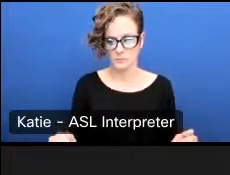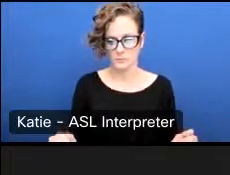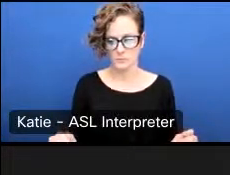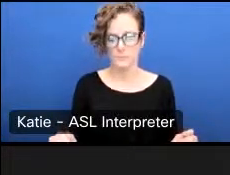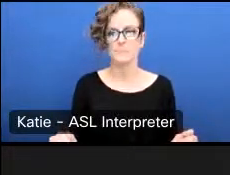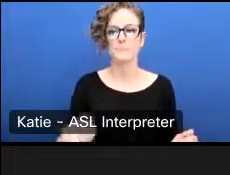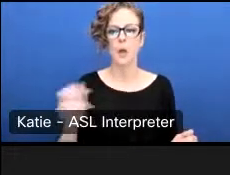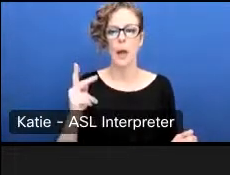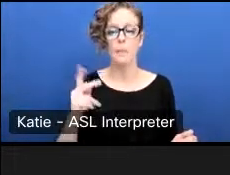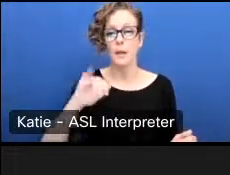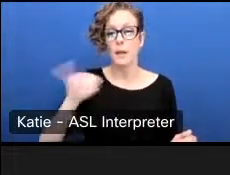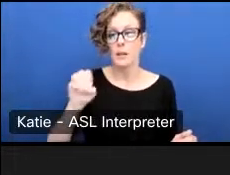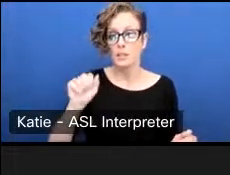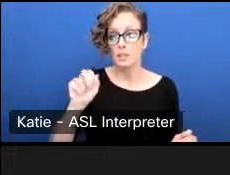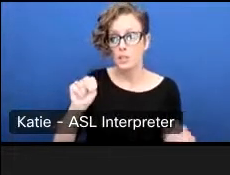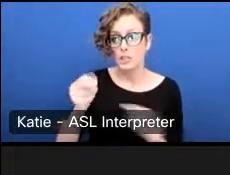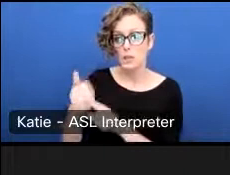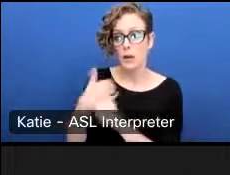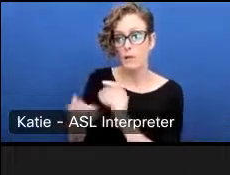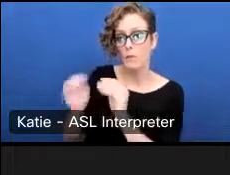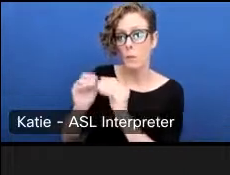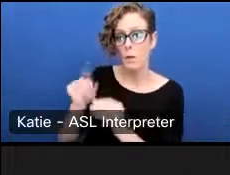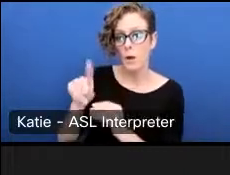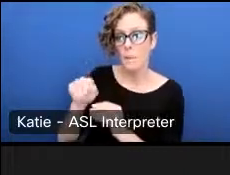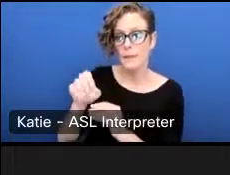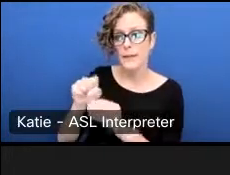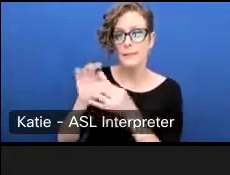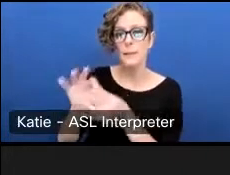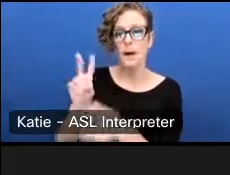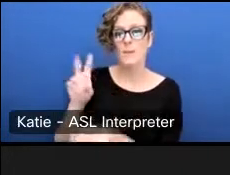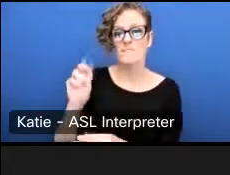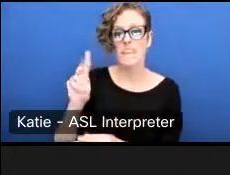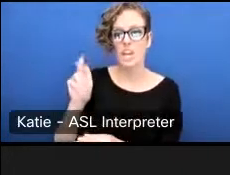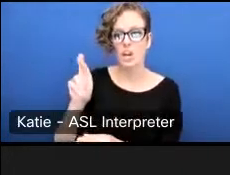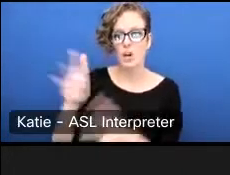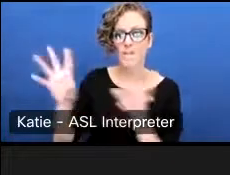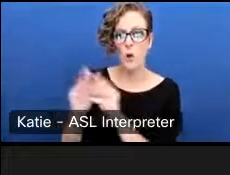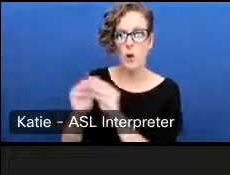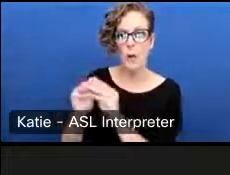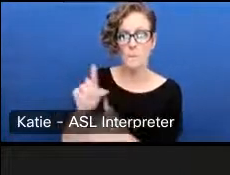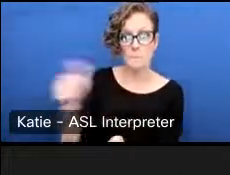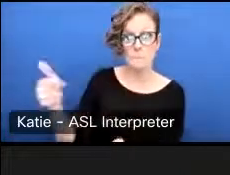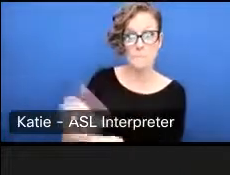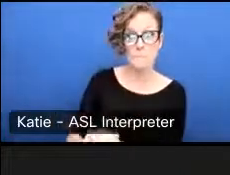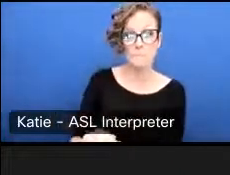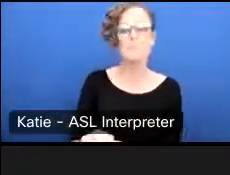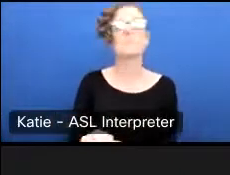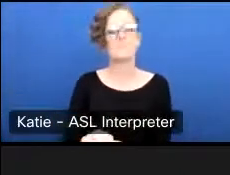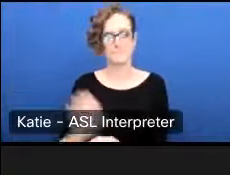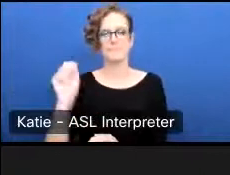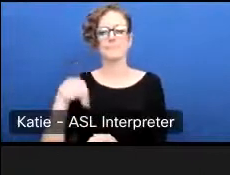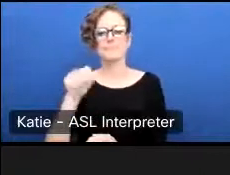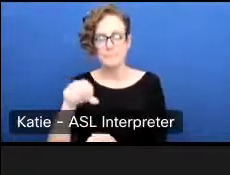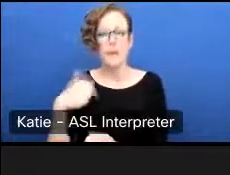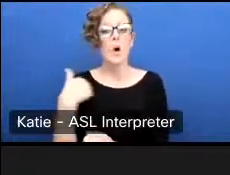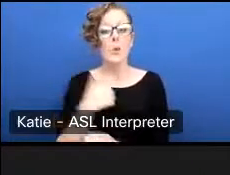Okay. And then Jean, I know you have some additional updates about vendor forums, so I'll let you have the floor. Oh, yeah. So we have